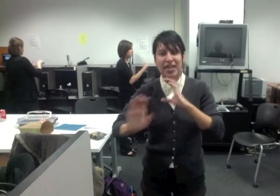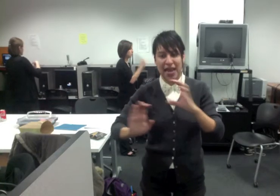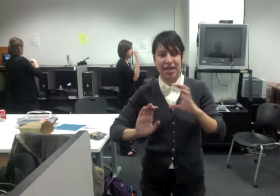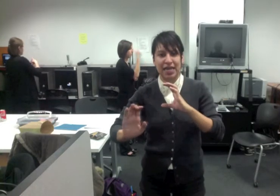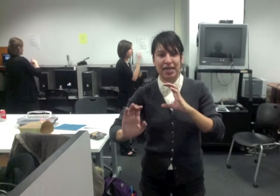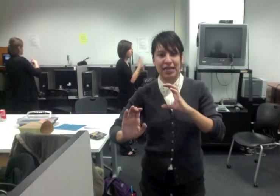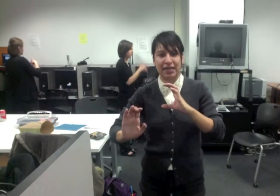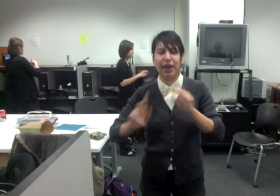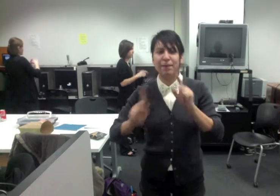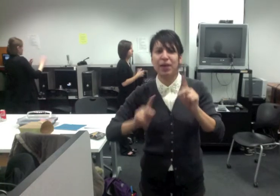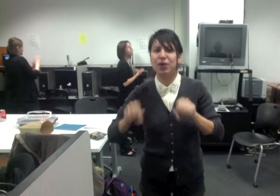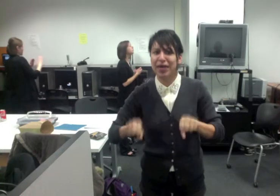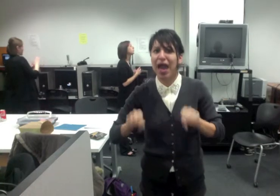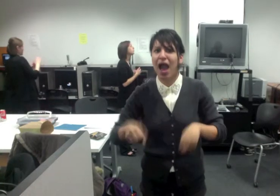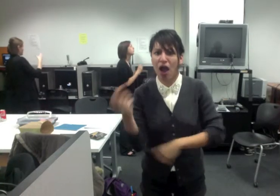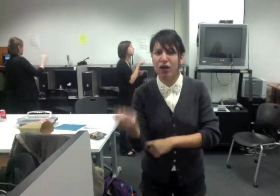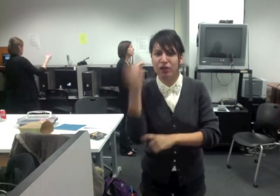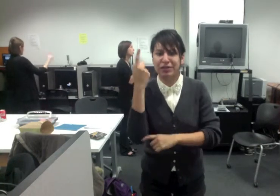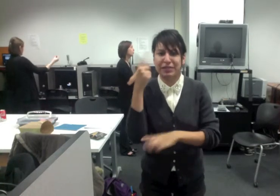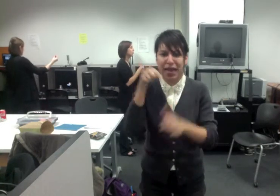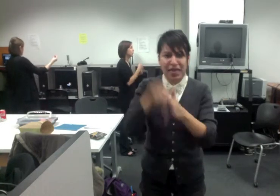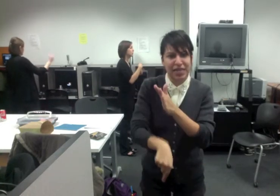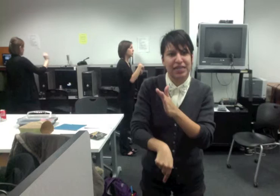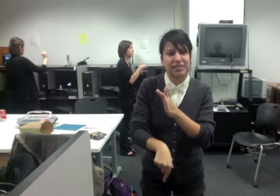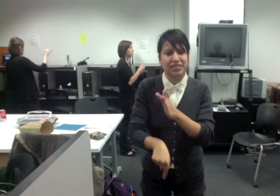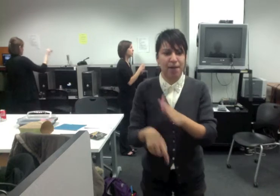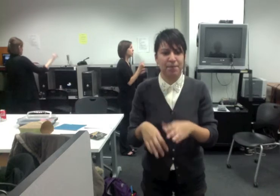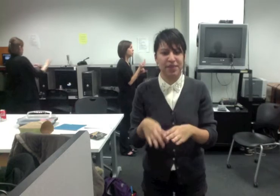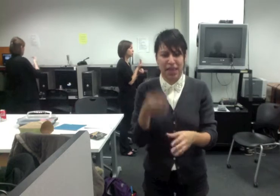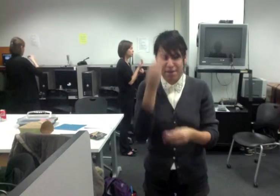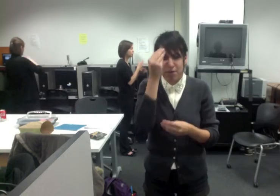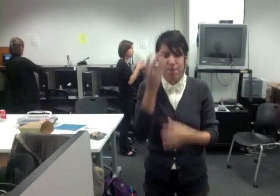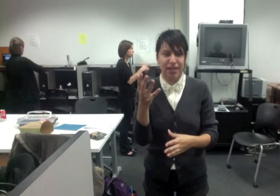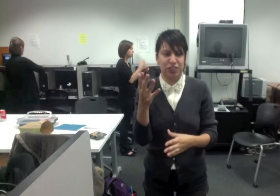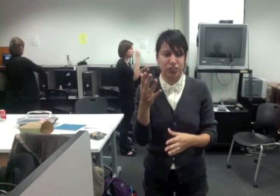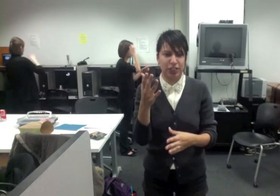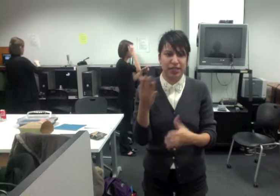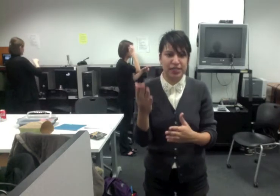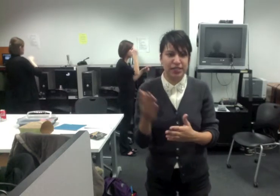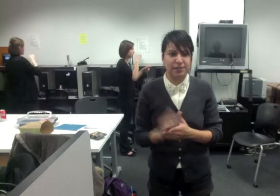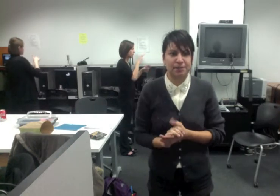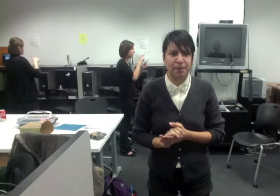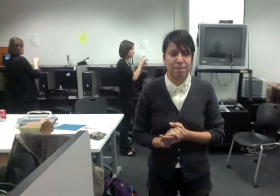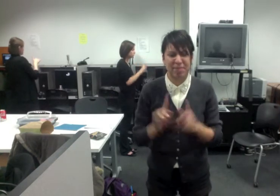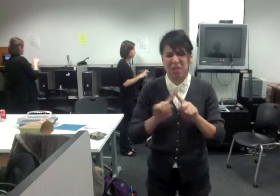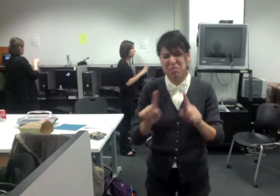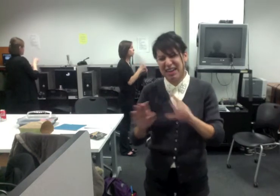complicated information like features and benefits and facts and figures. It just doesn't drive behavior. When we communicate from the inside out, we're